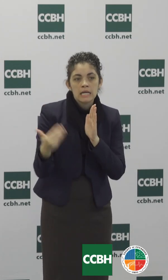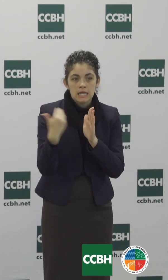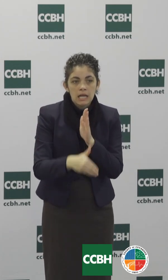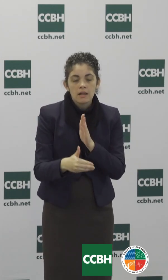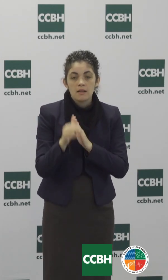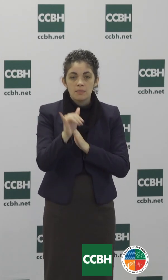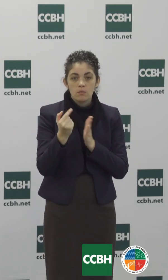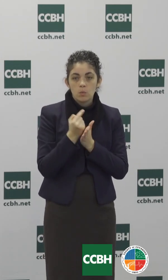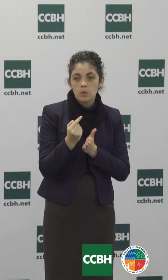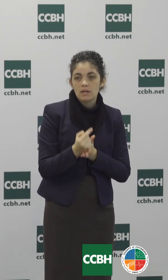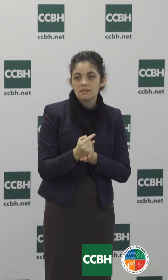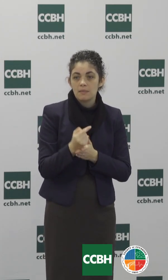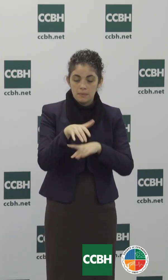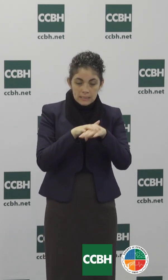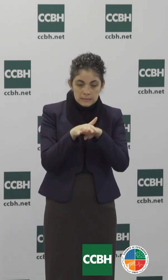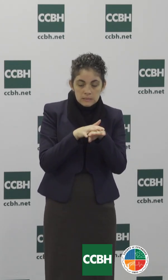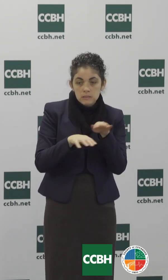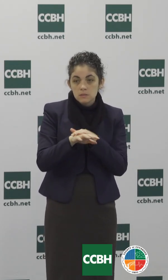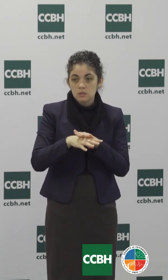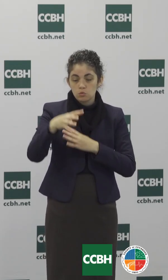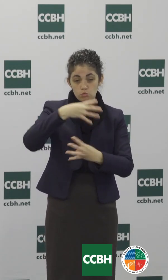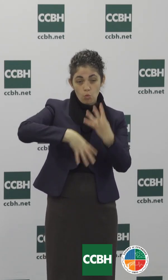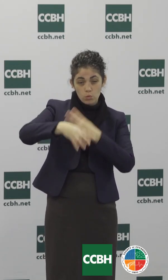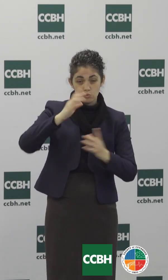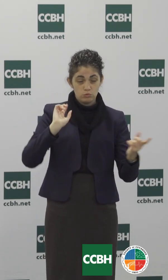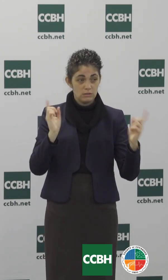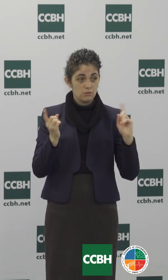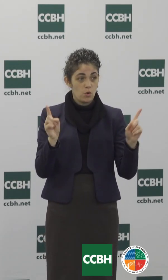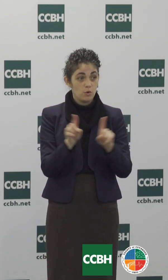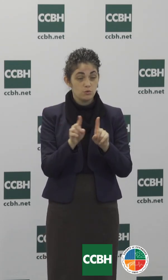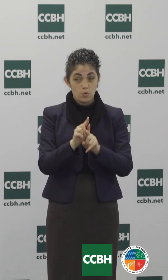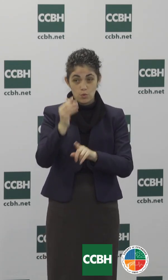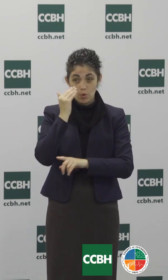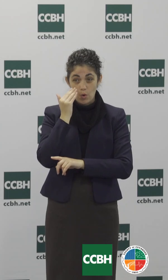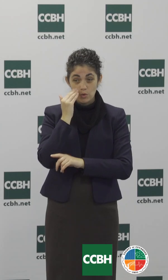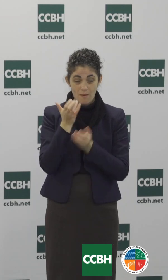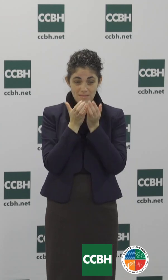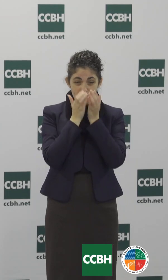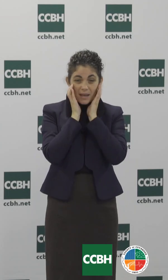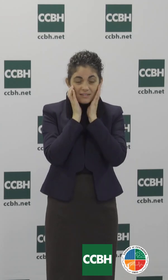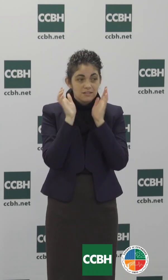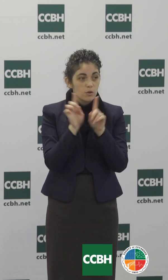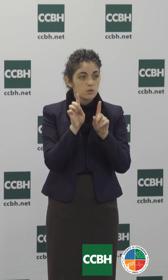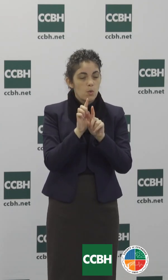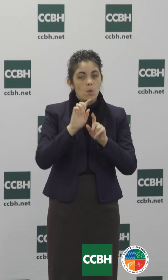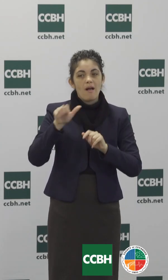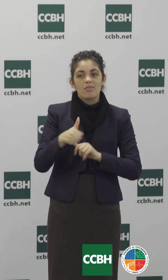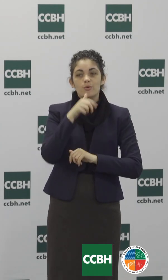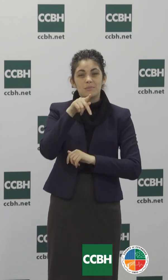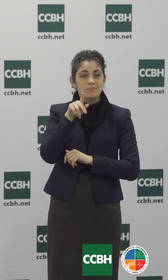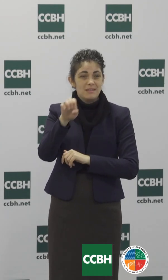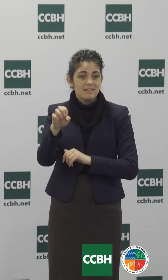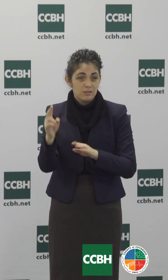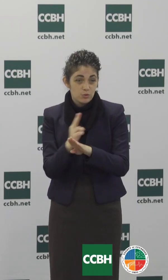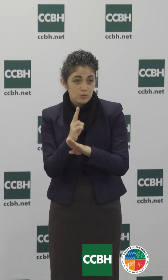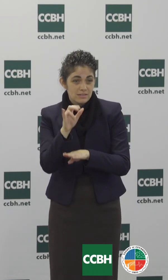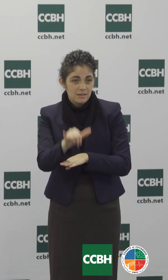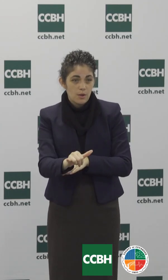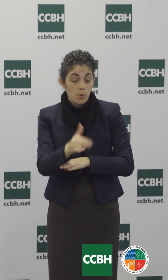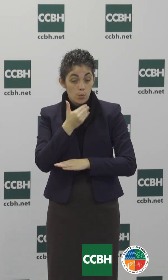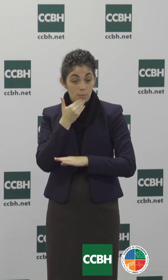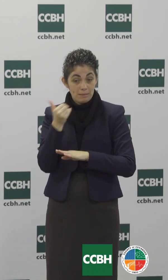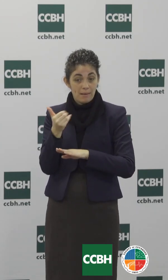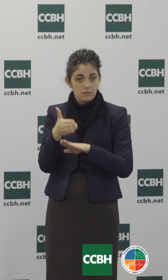and that is the hand washing, the social distancing, and making sure that you wear the masks and other protective equipment. We will be in a much